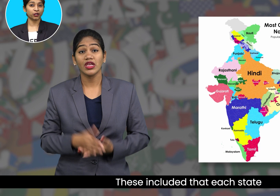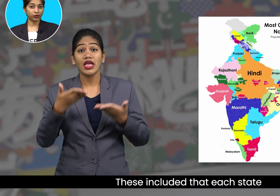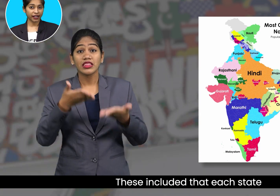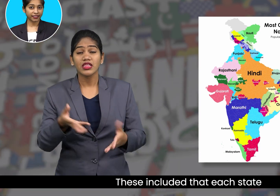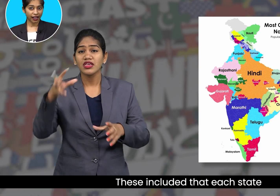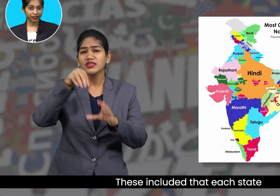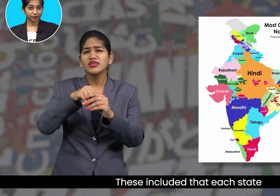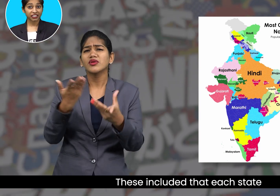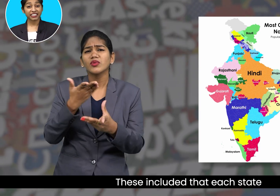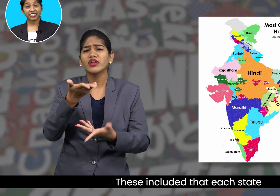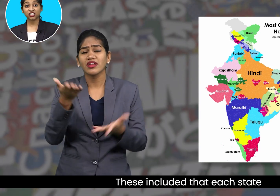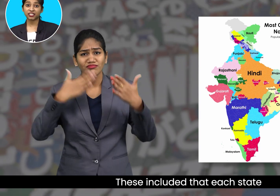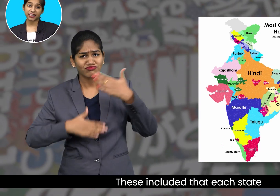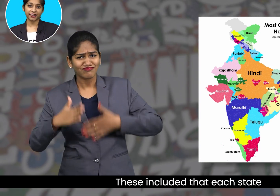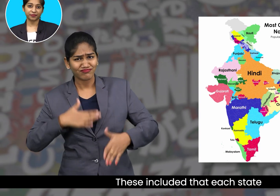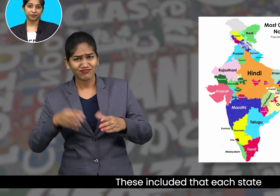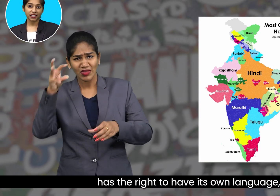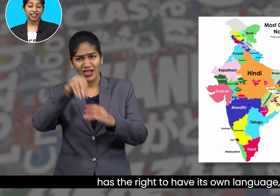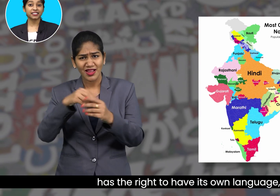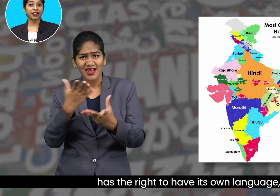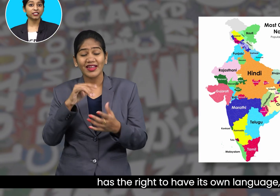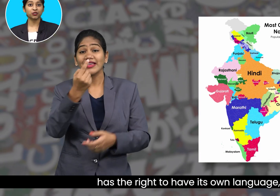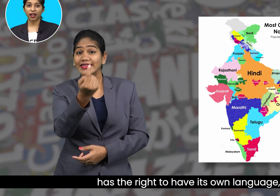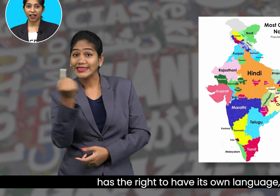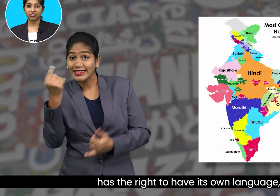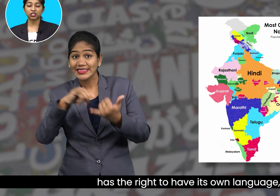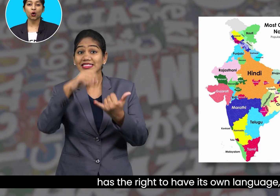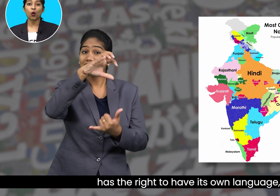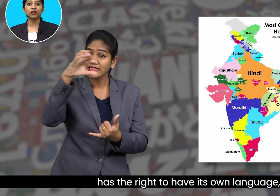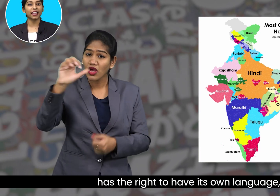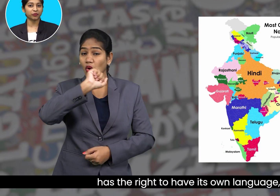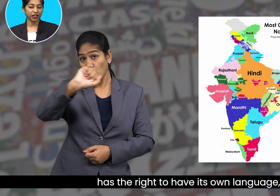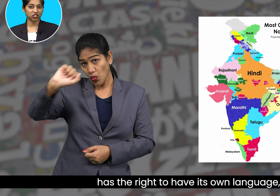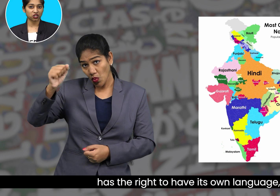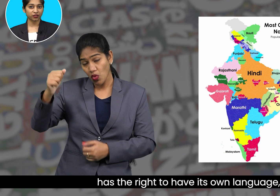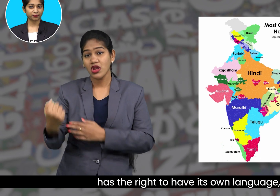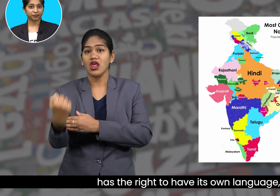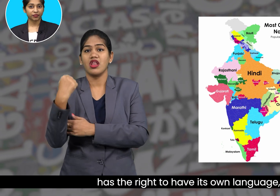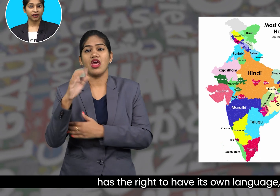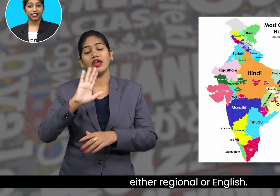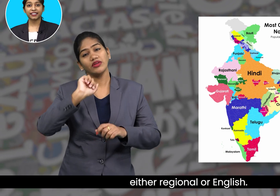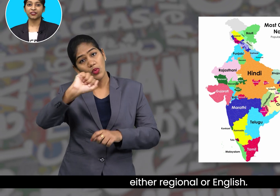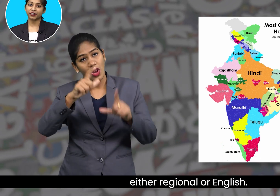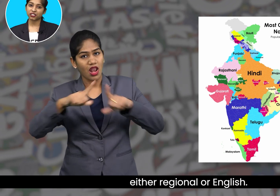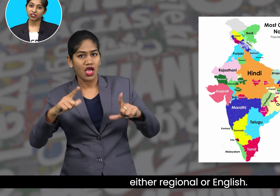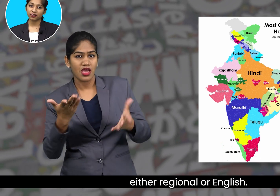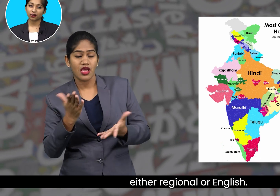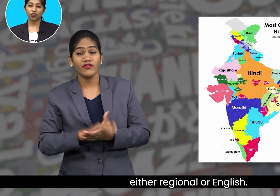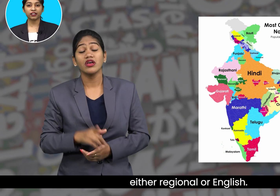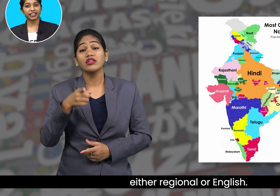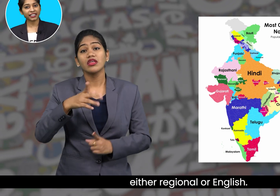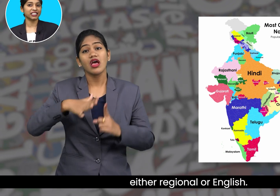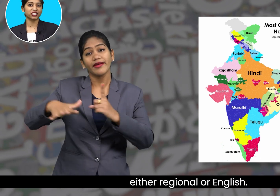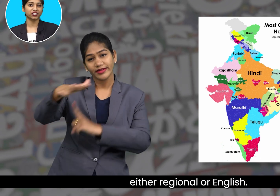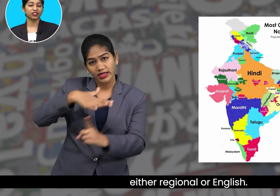These included that each state has the right to have its own language, either regional